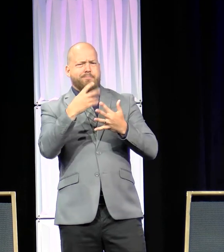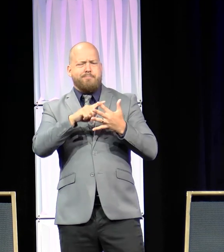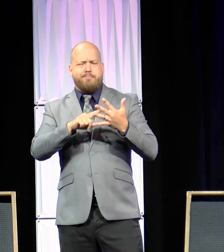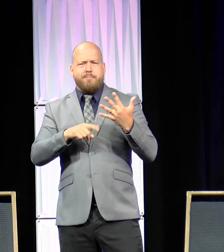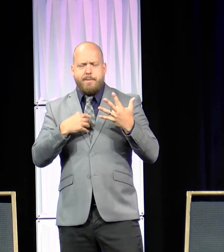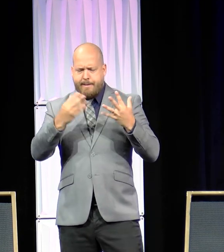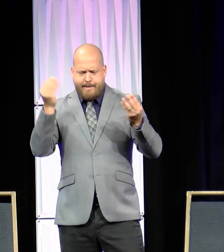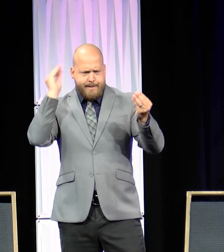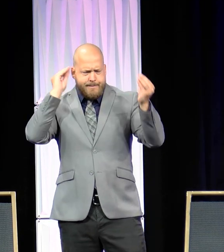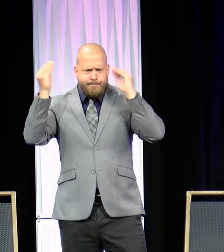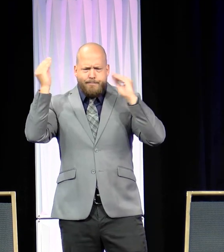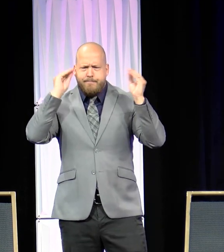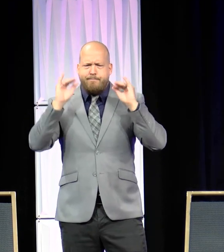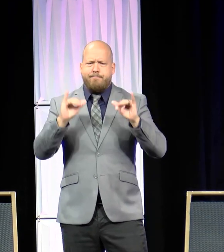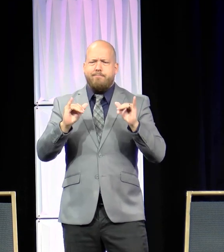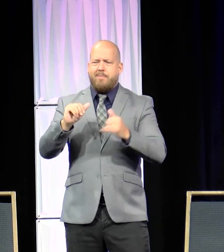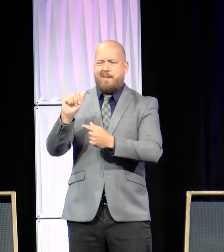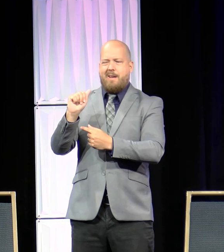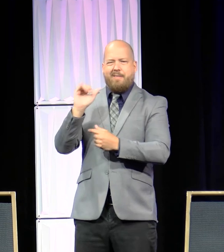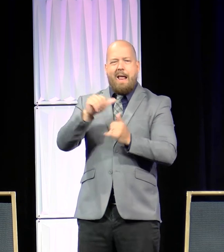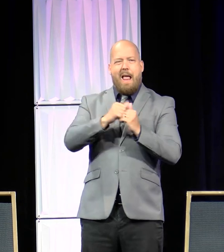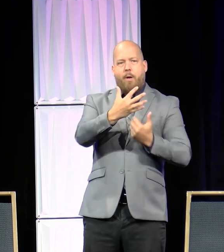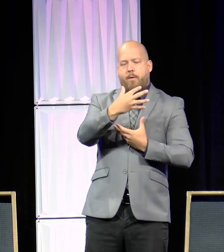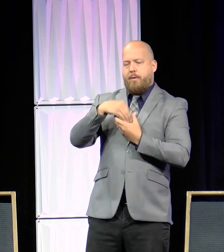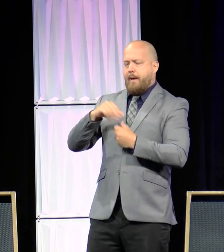work in